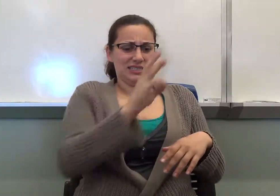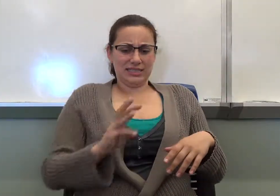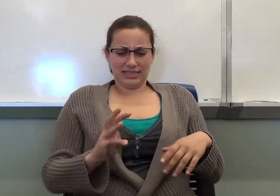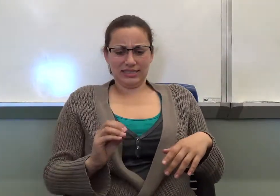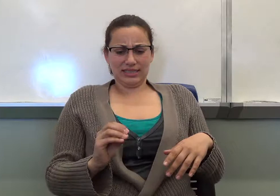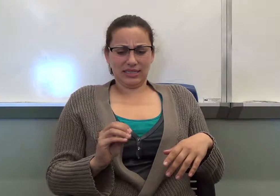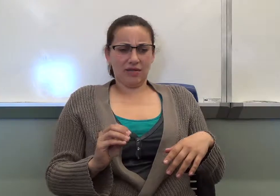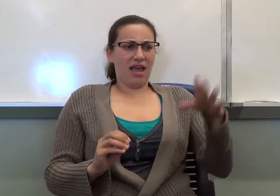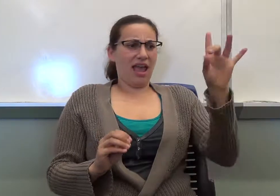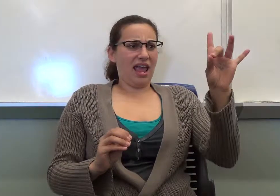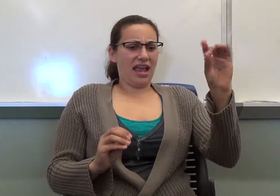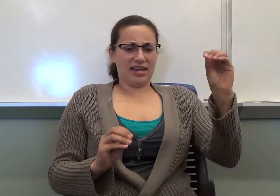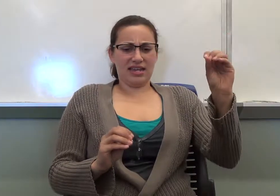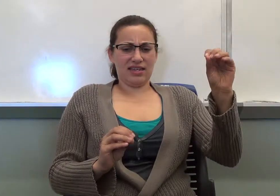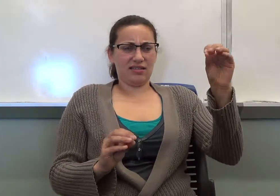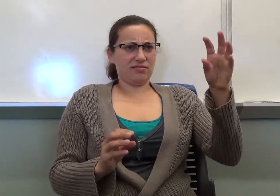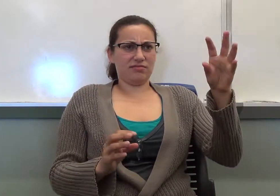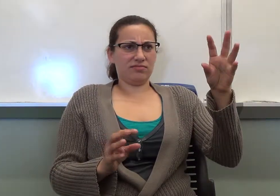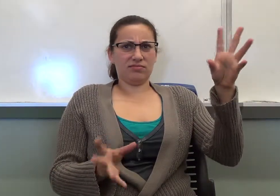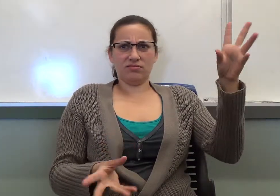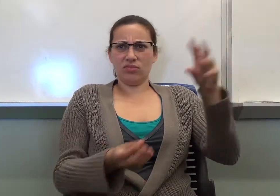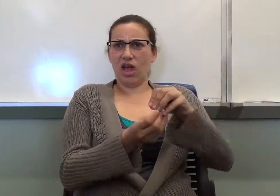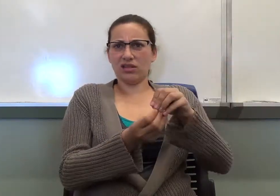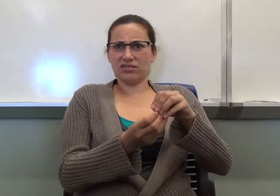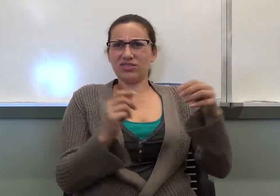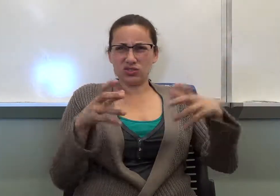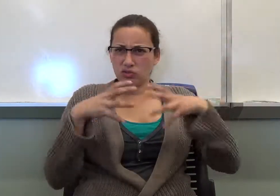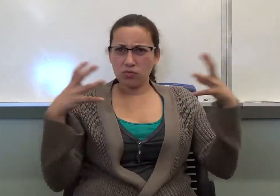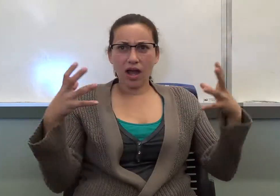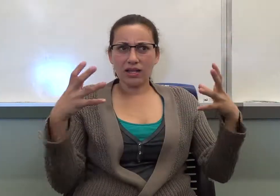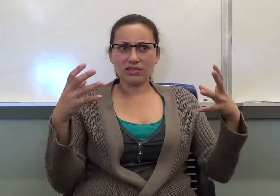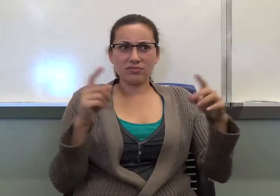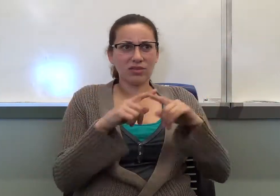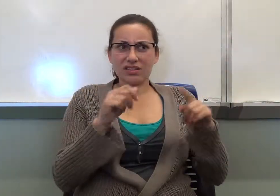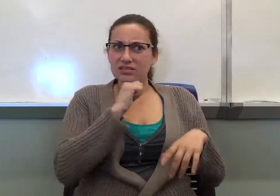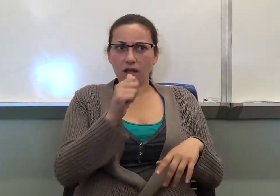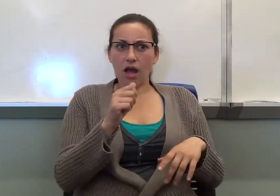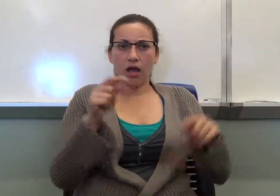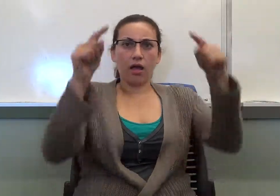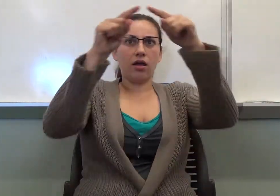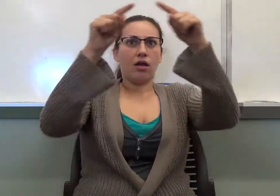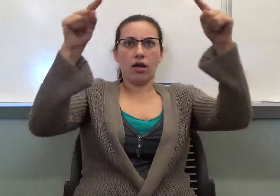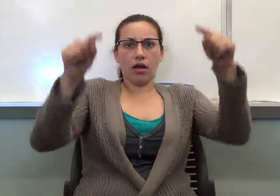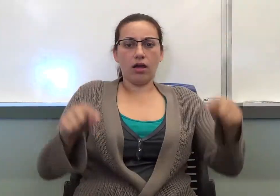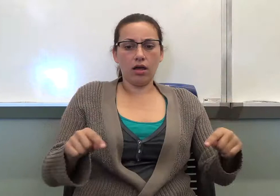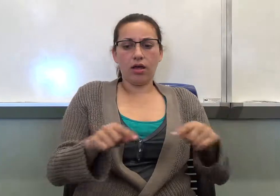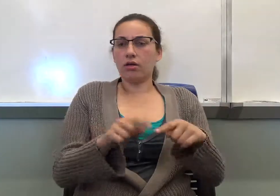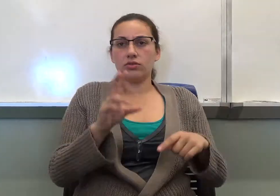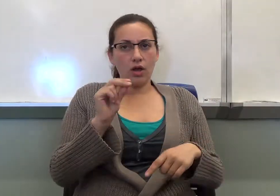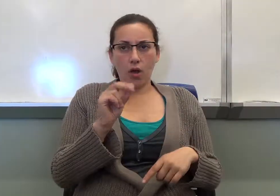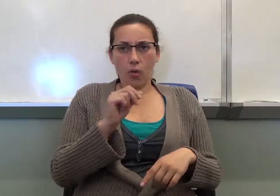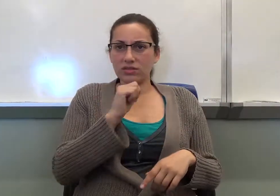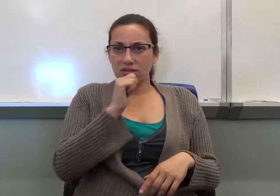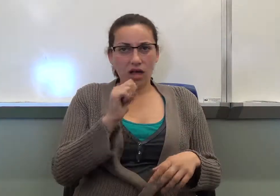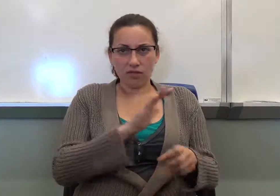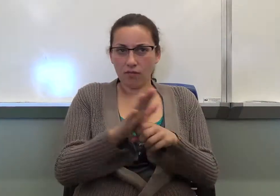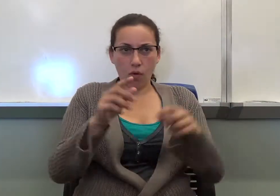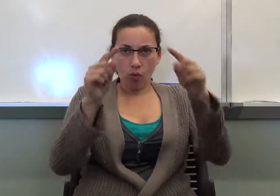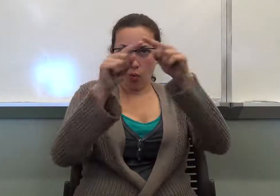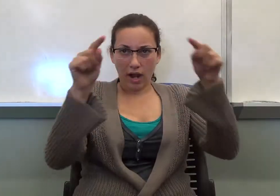have rain gutters to go around the whole thing, but you're gonna be wasting money because you're gonna order more rain gutters than you need. No, I think it you seems